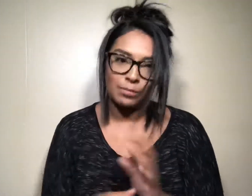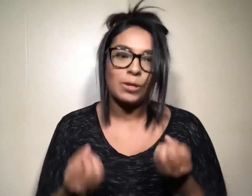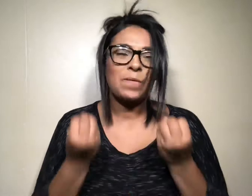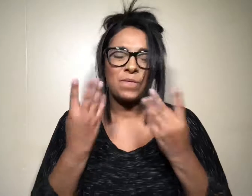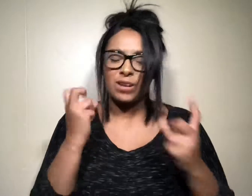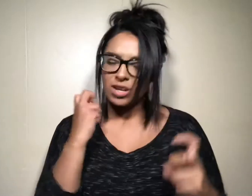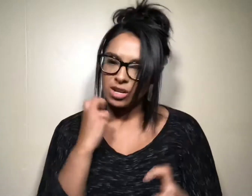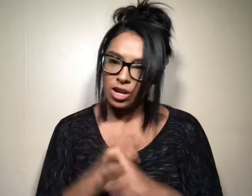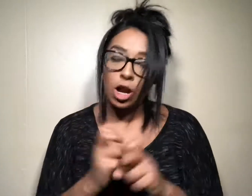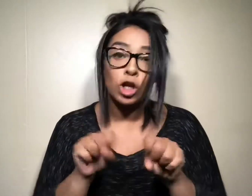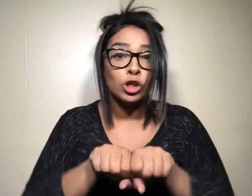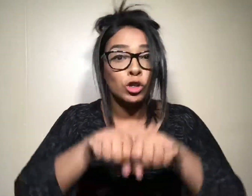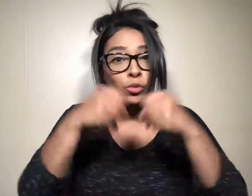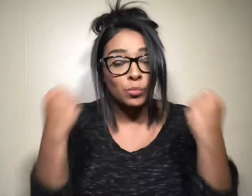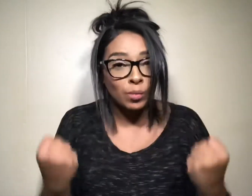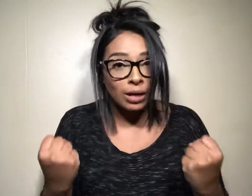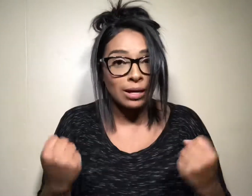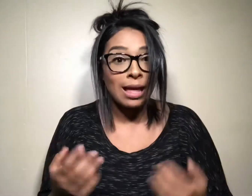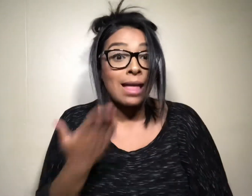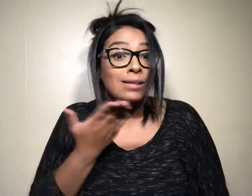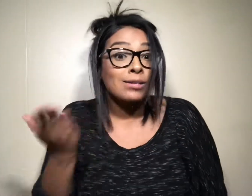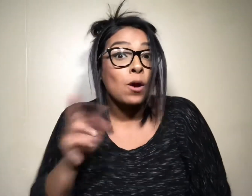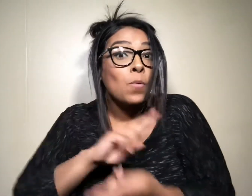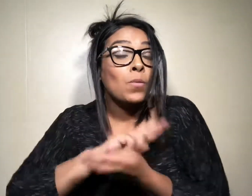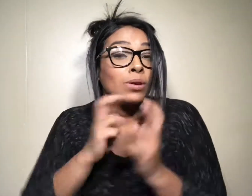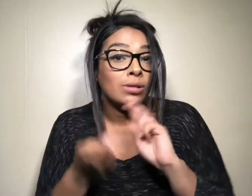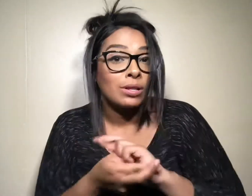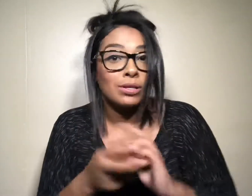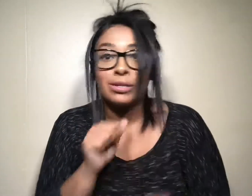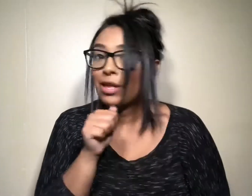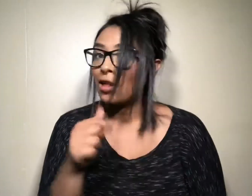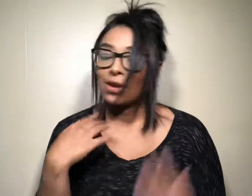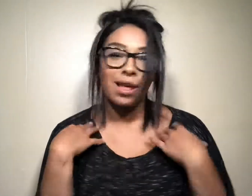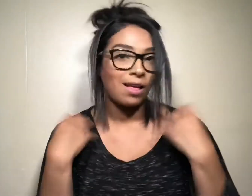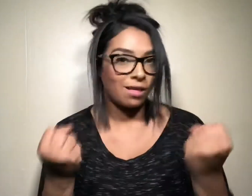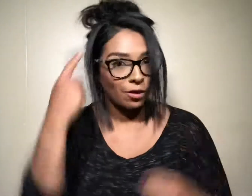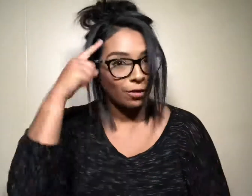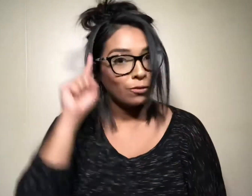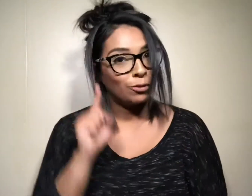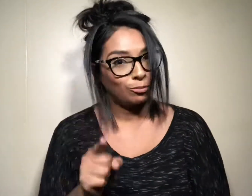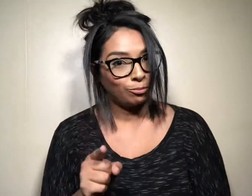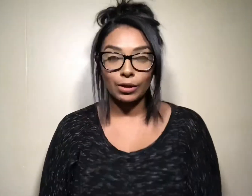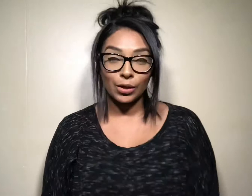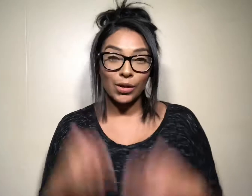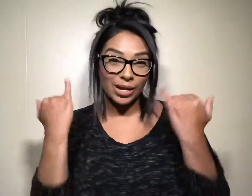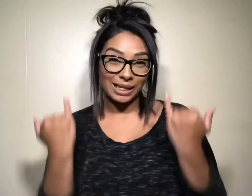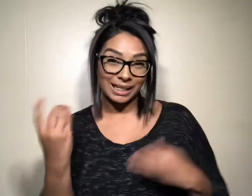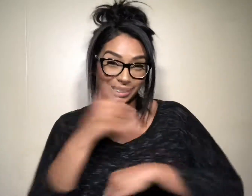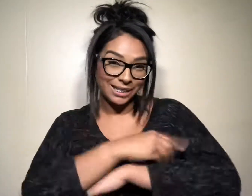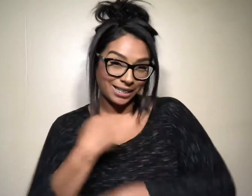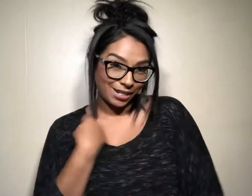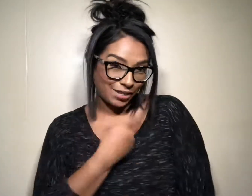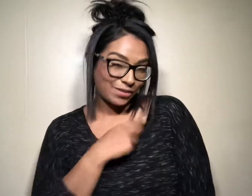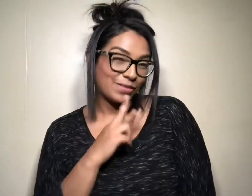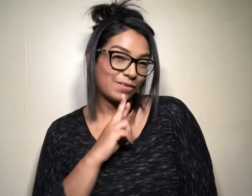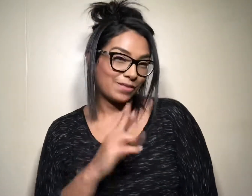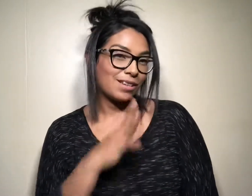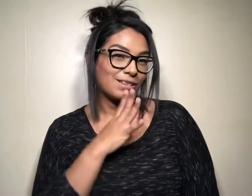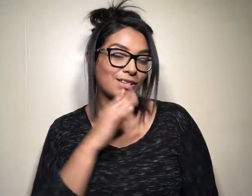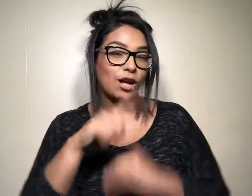become harder later to break the things in the relationship that are not healthy for you. So today we are going to talk